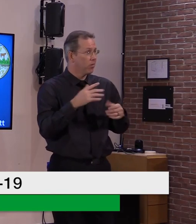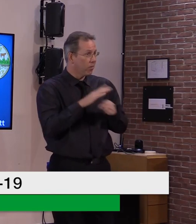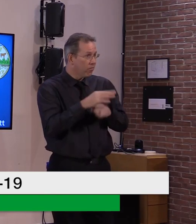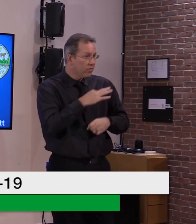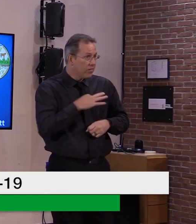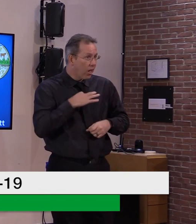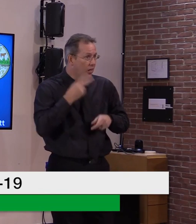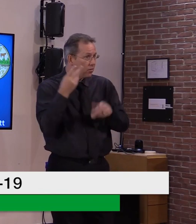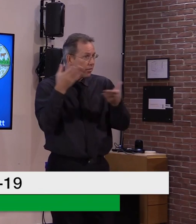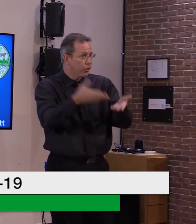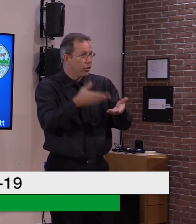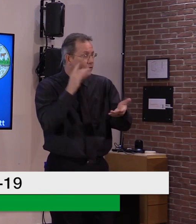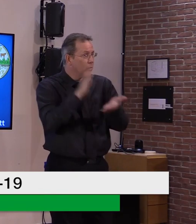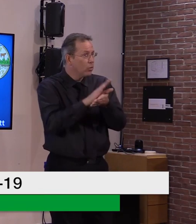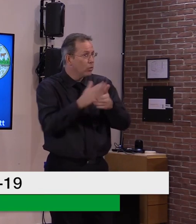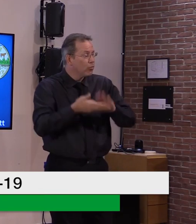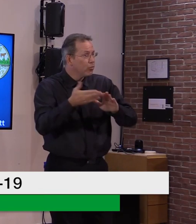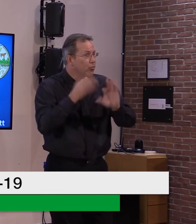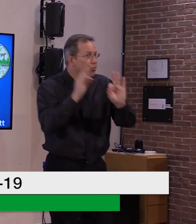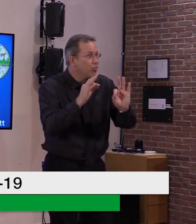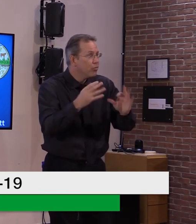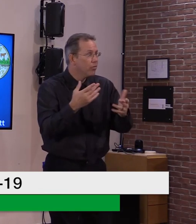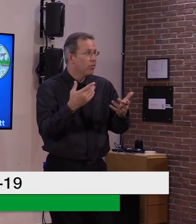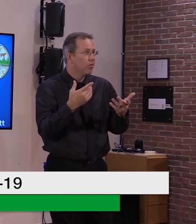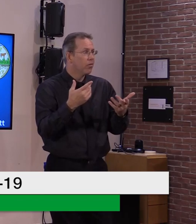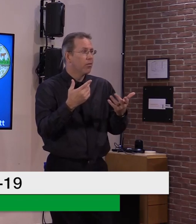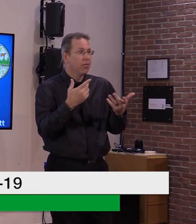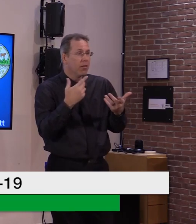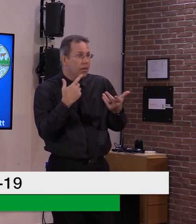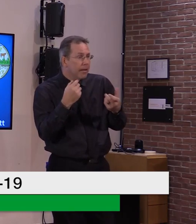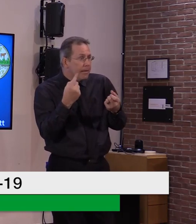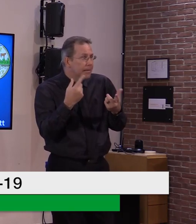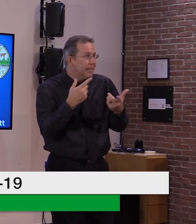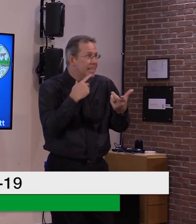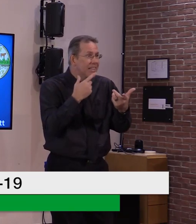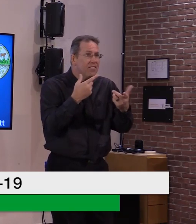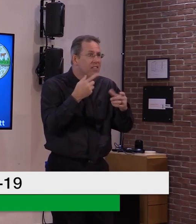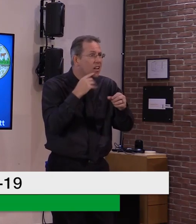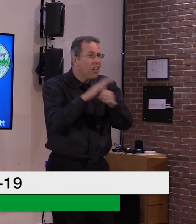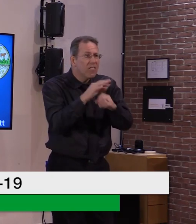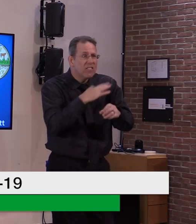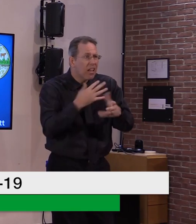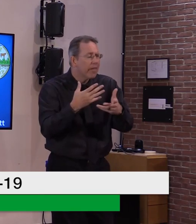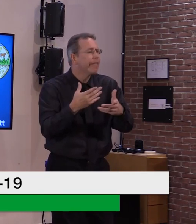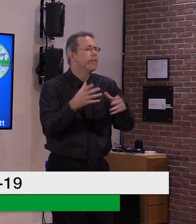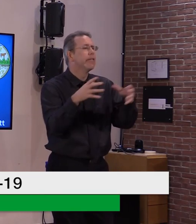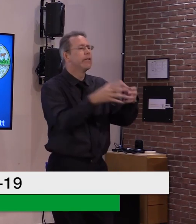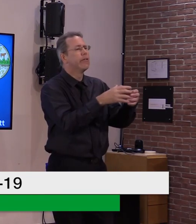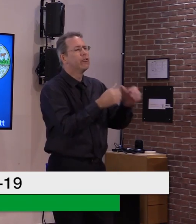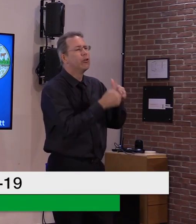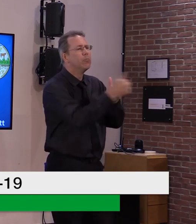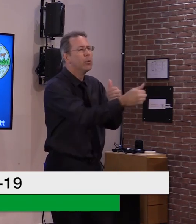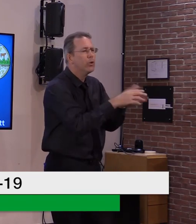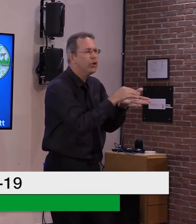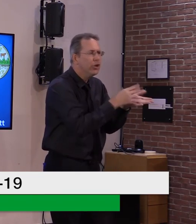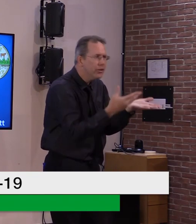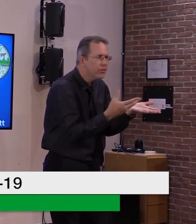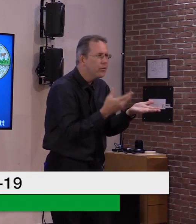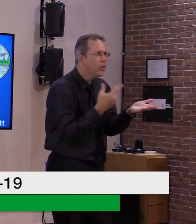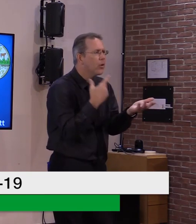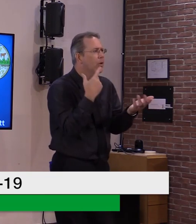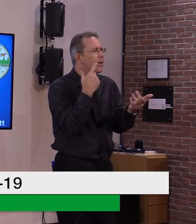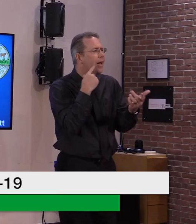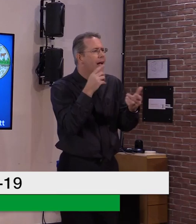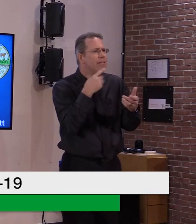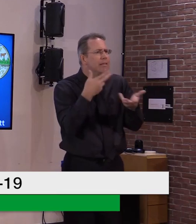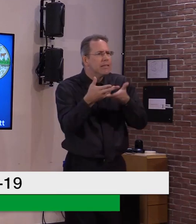but they don't um so we'll see individual districts address staffing issues as they have all along and we think that's that's the best sort of